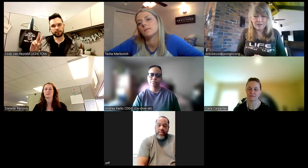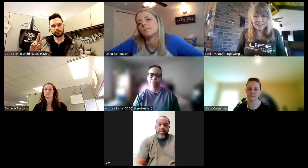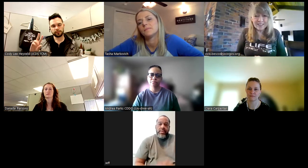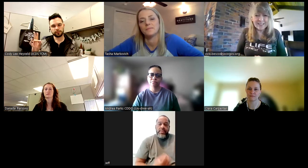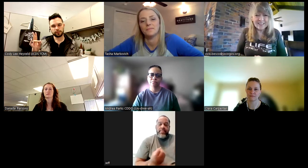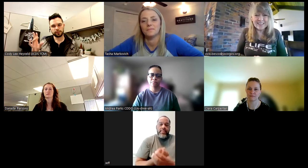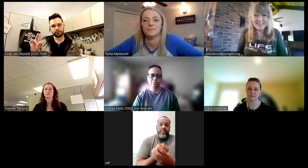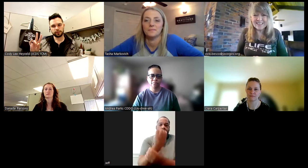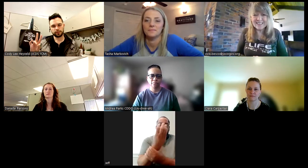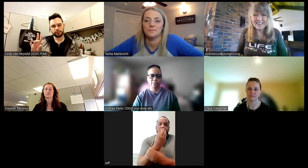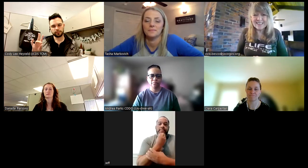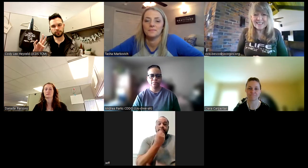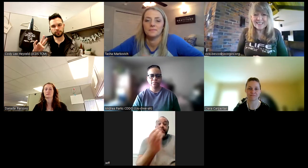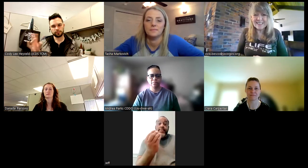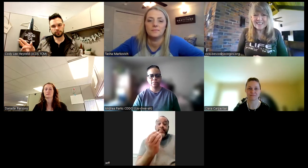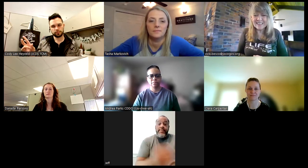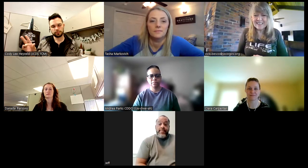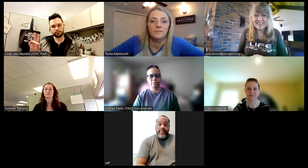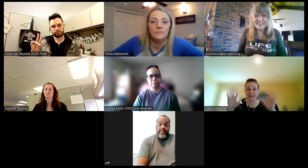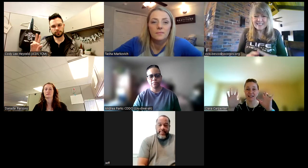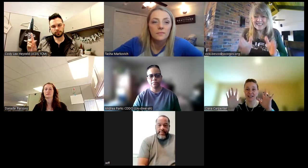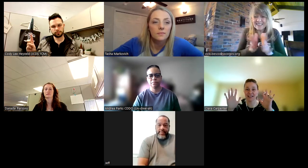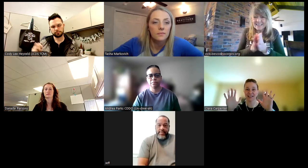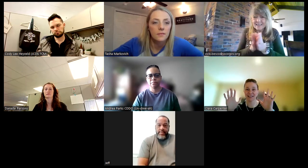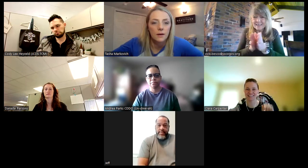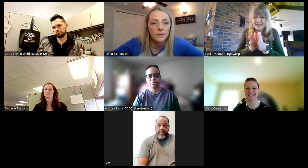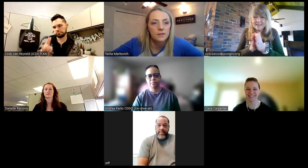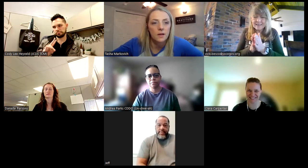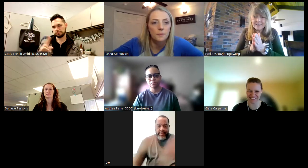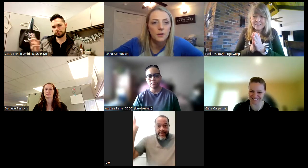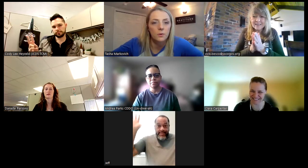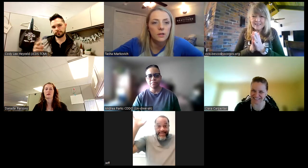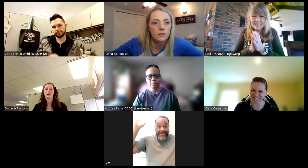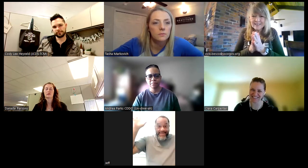I'm going to stop recording.